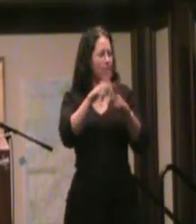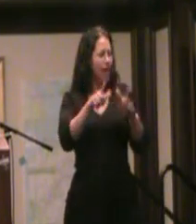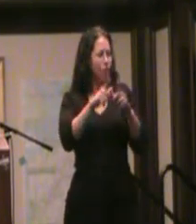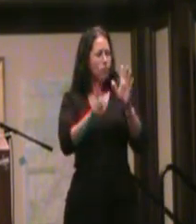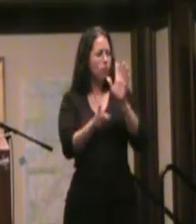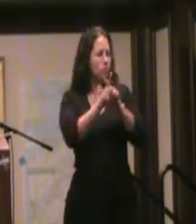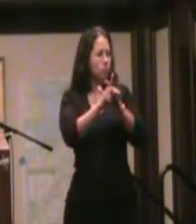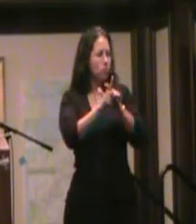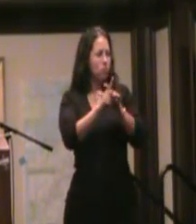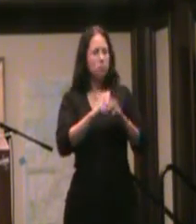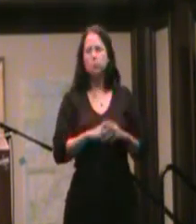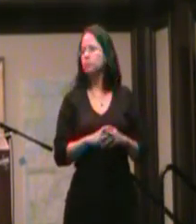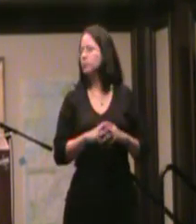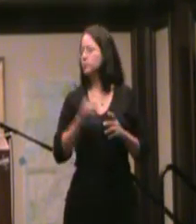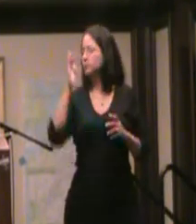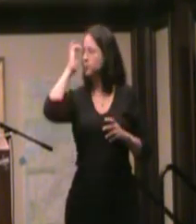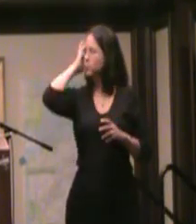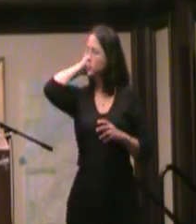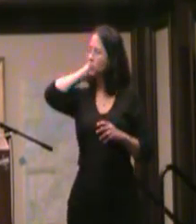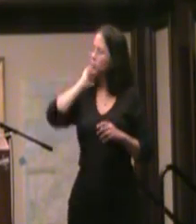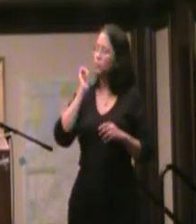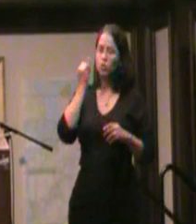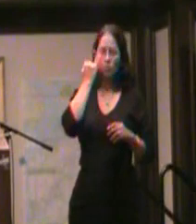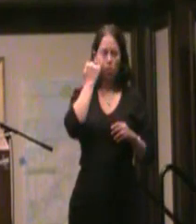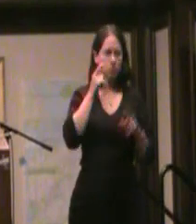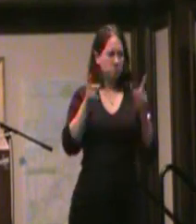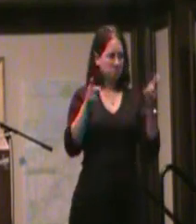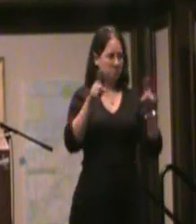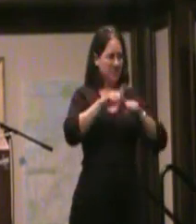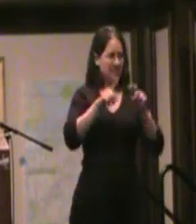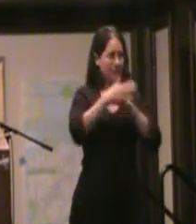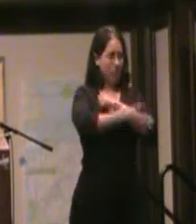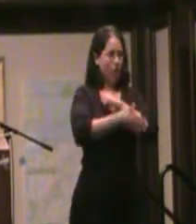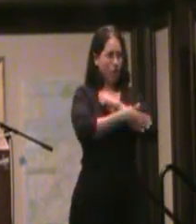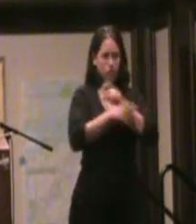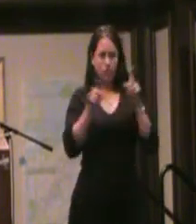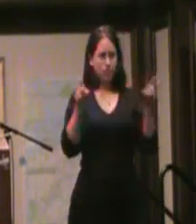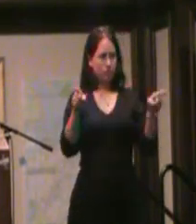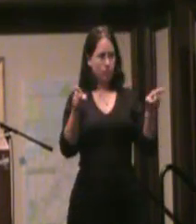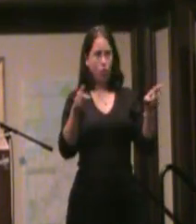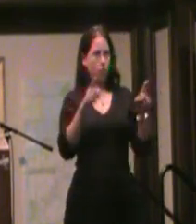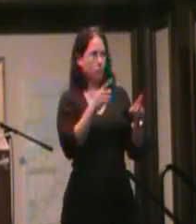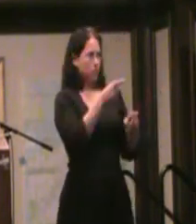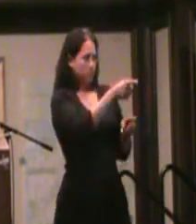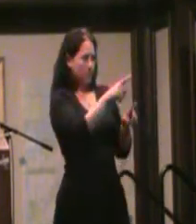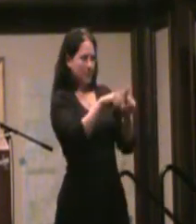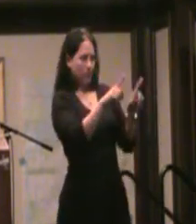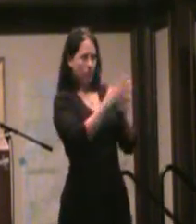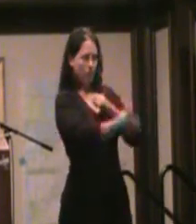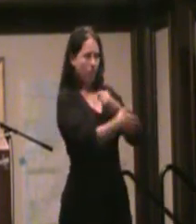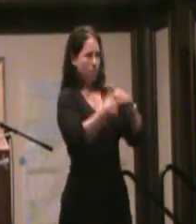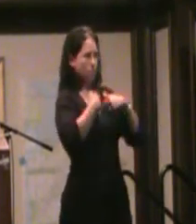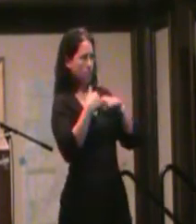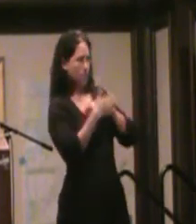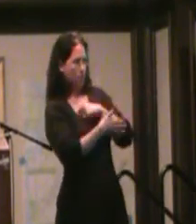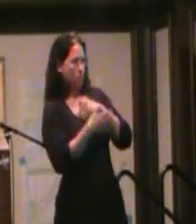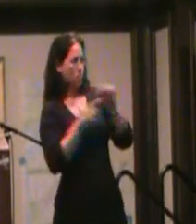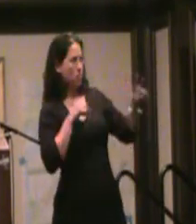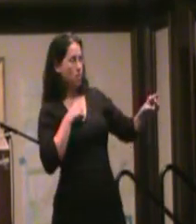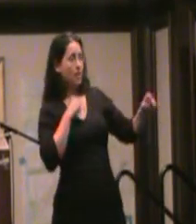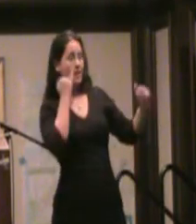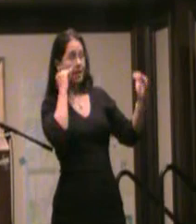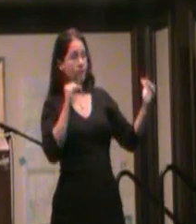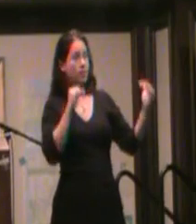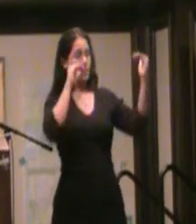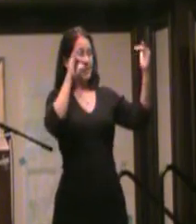example, even if somebody is from another country than the Spanish that you're used to, if you use standard